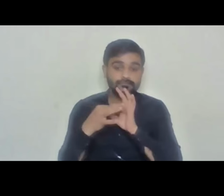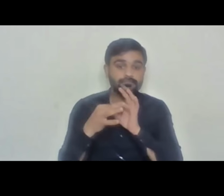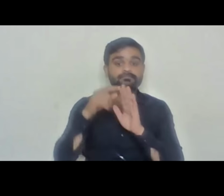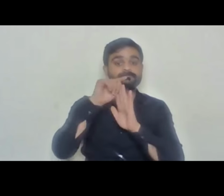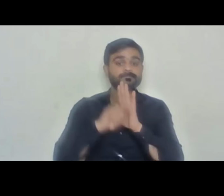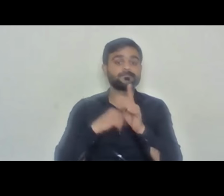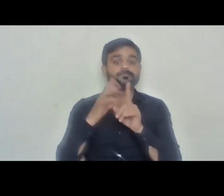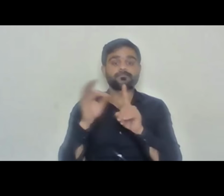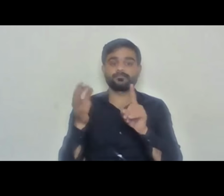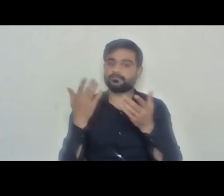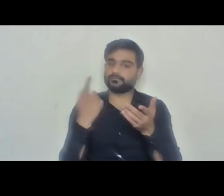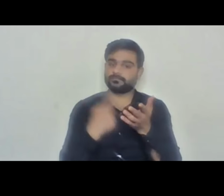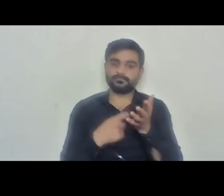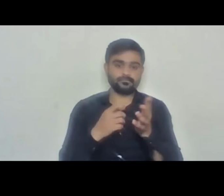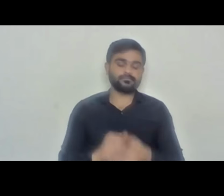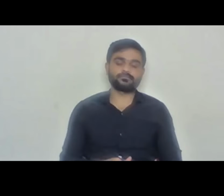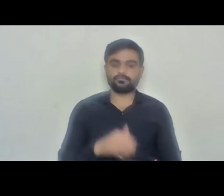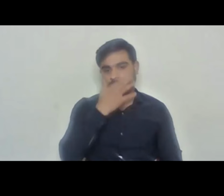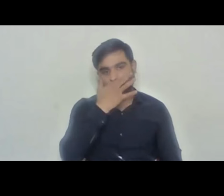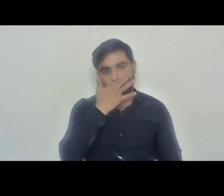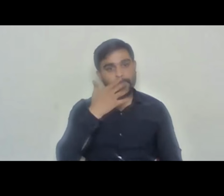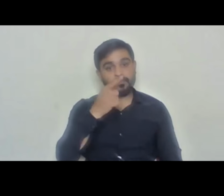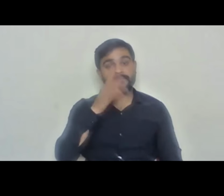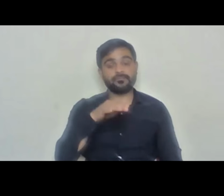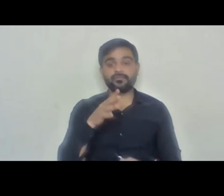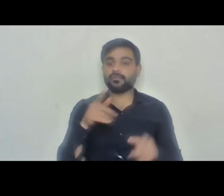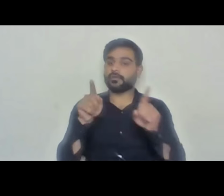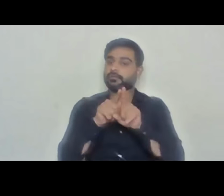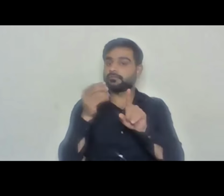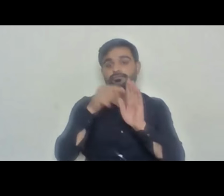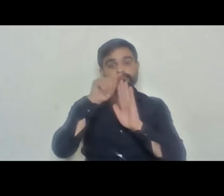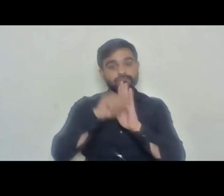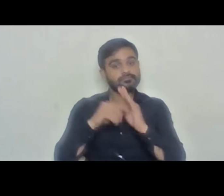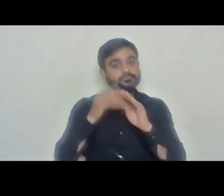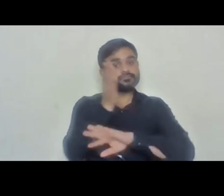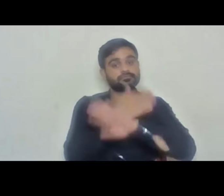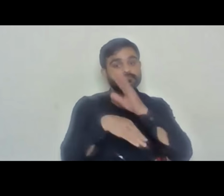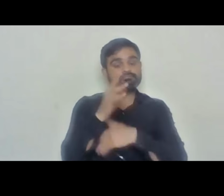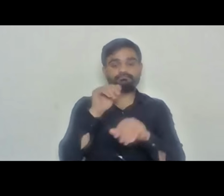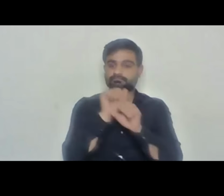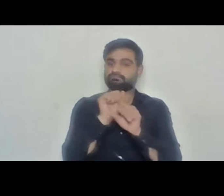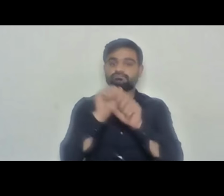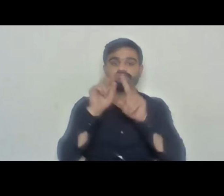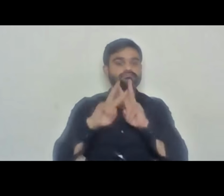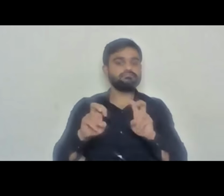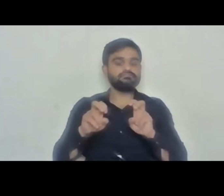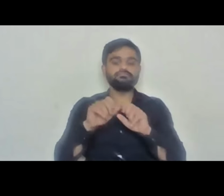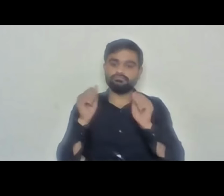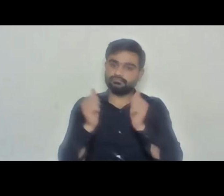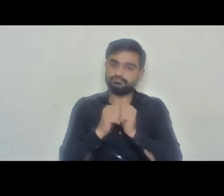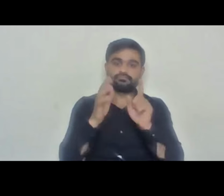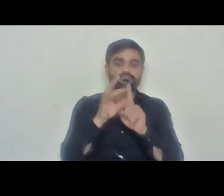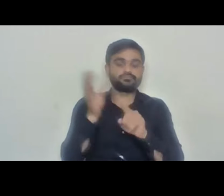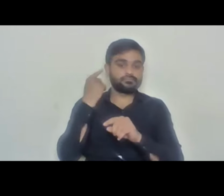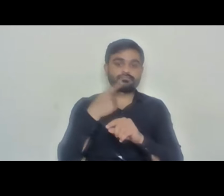you adhere. Then you have some ethical responsibilities towards the research fraternity. As I